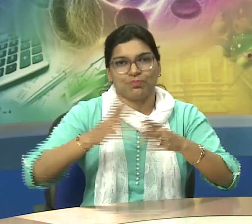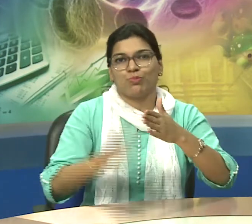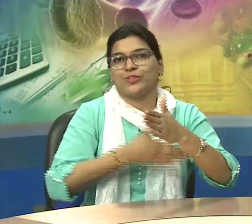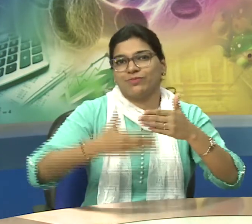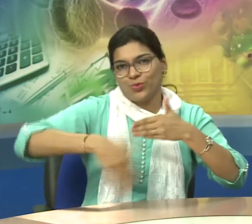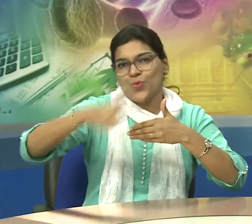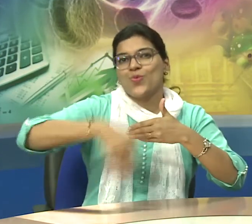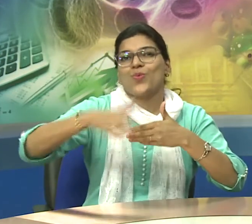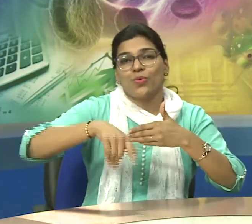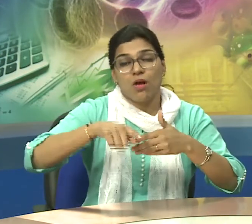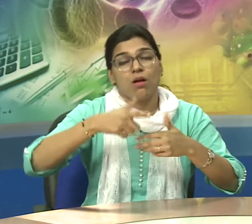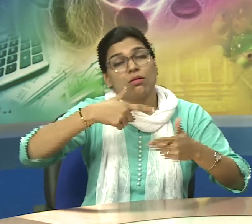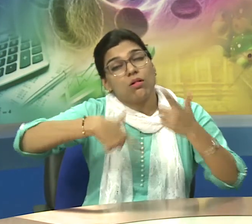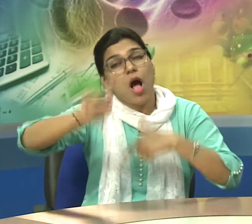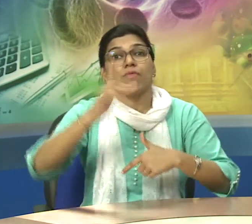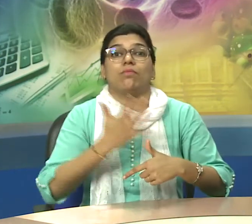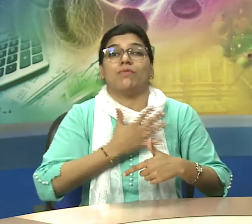survive. Music has